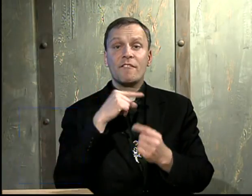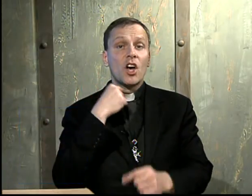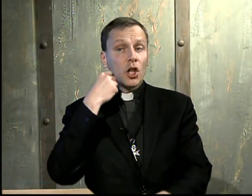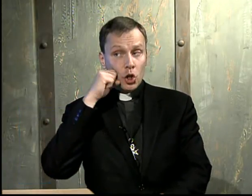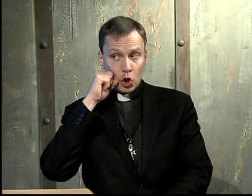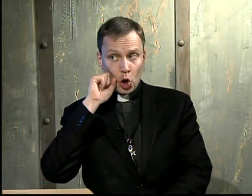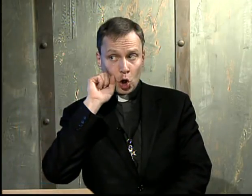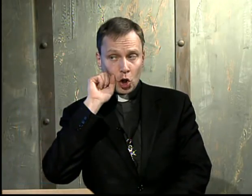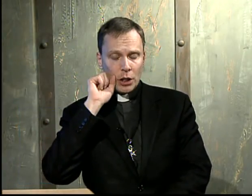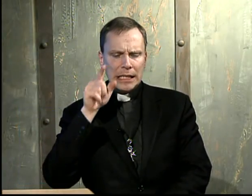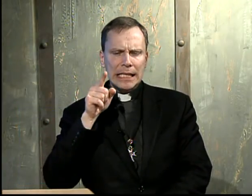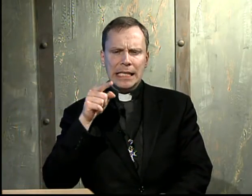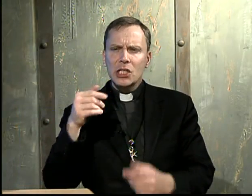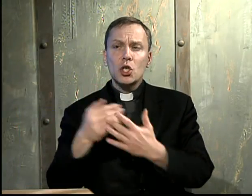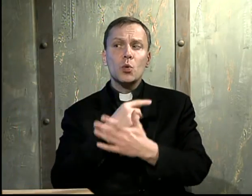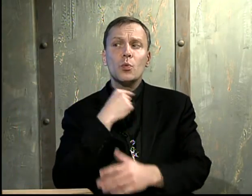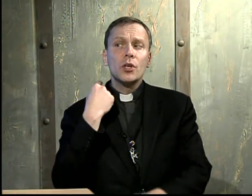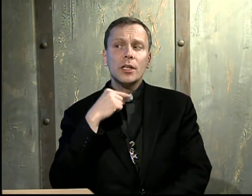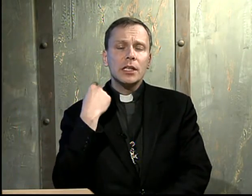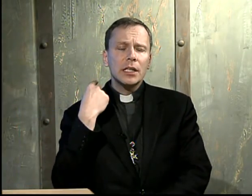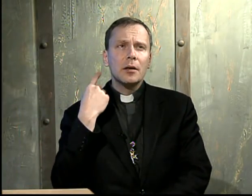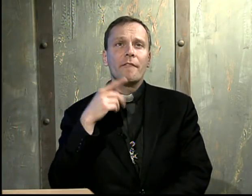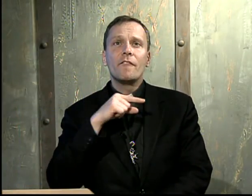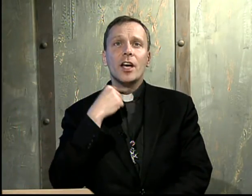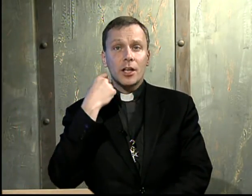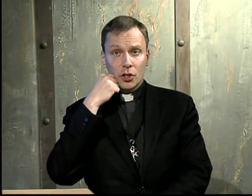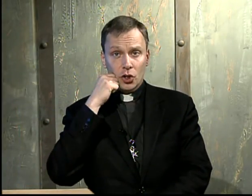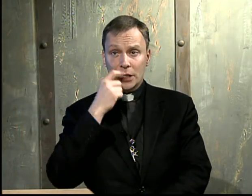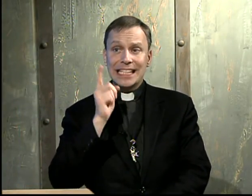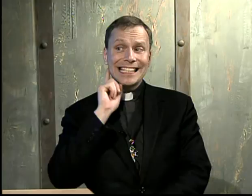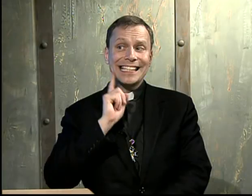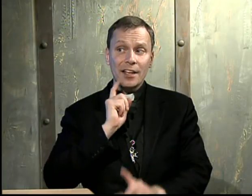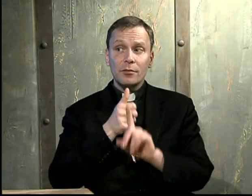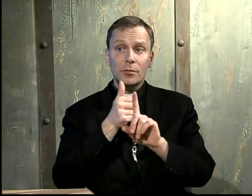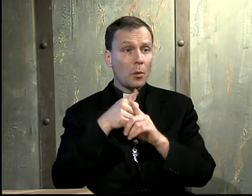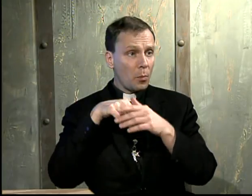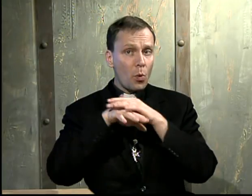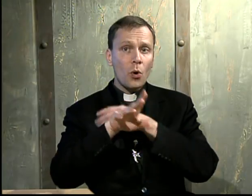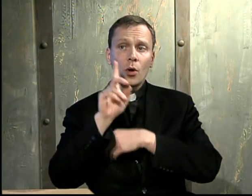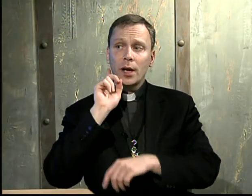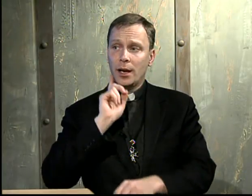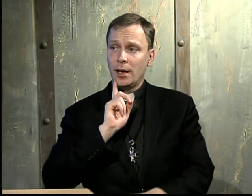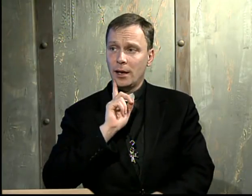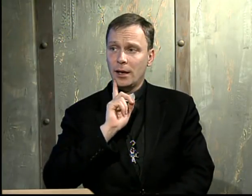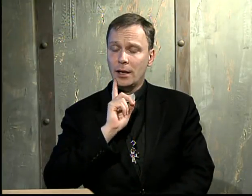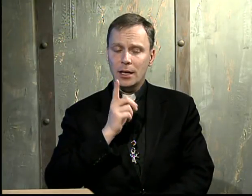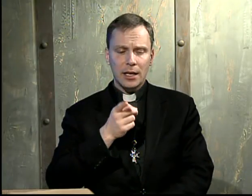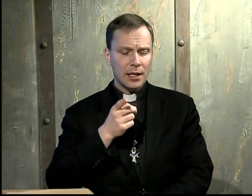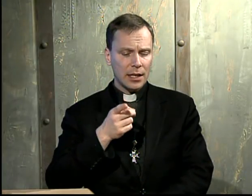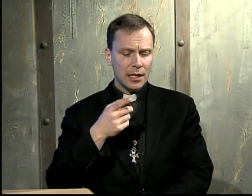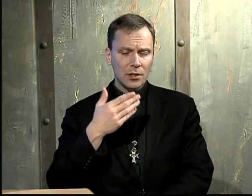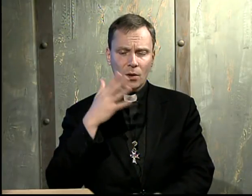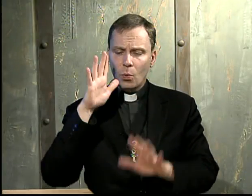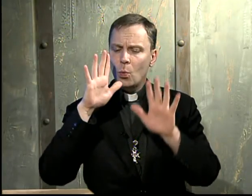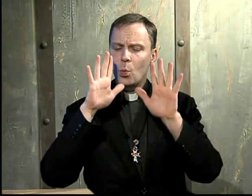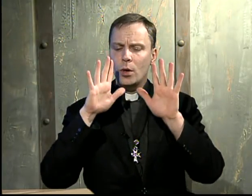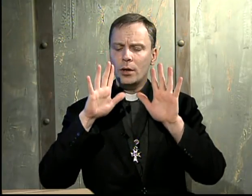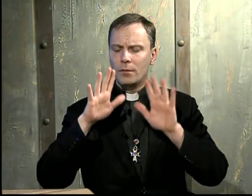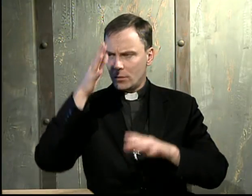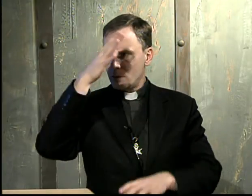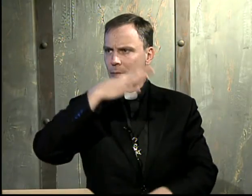The best thing to do is have Father Sean, who is a new priest for the Archdiocese. He was born